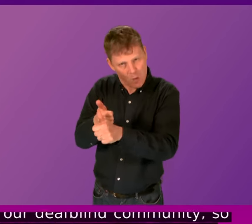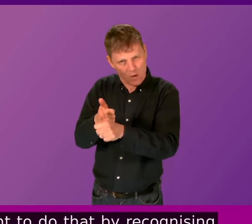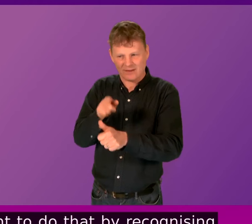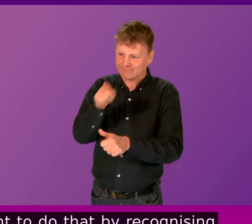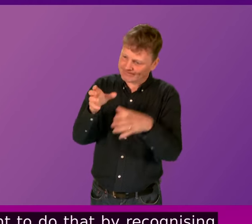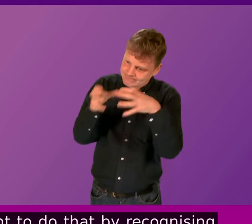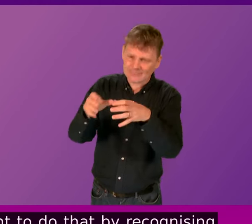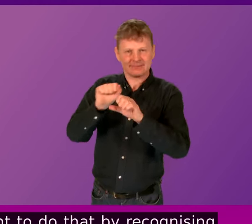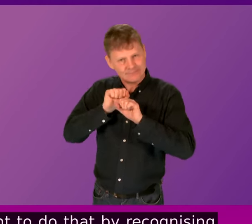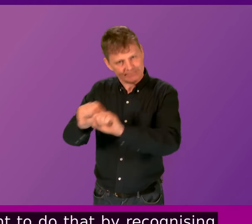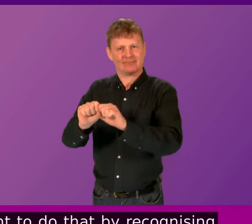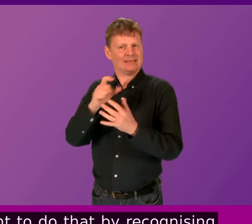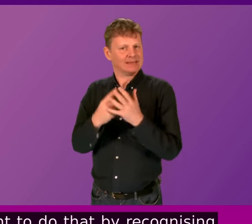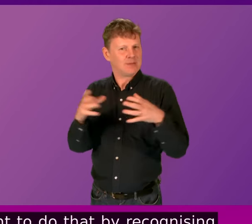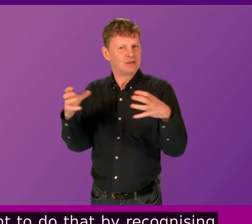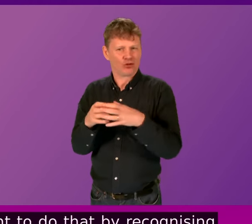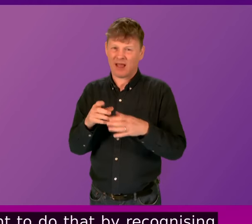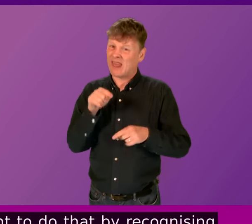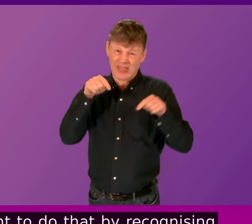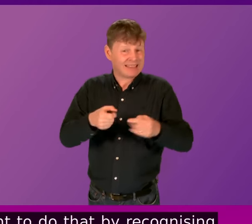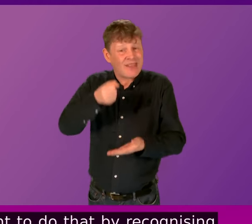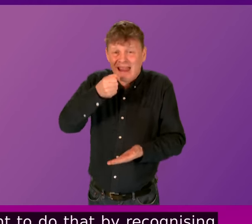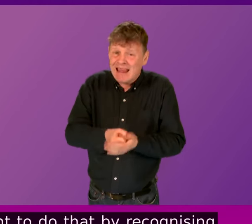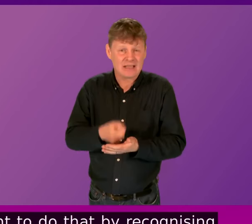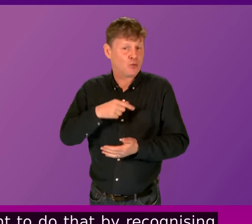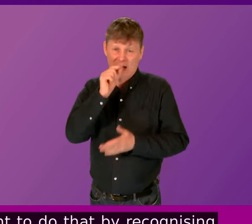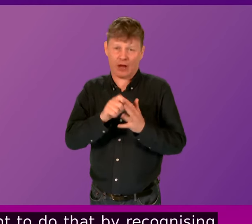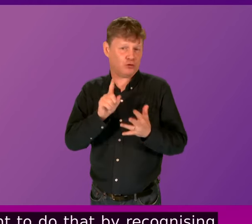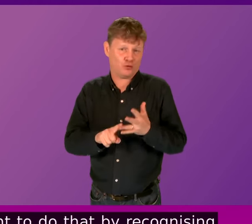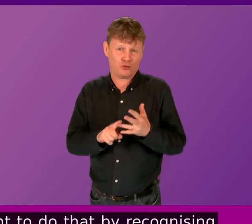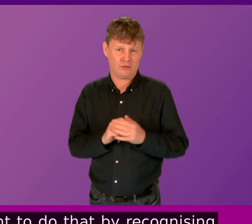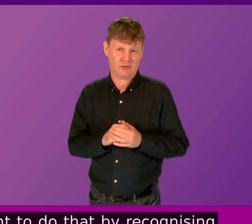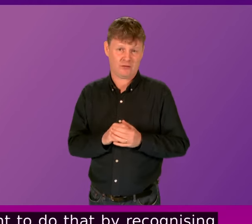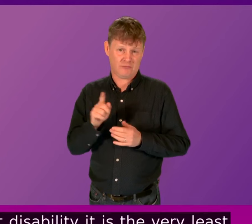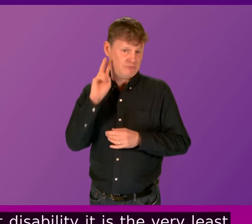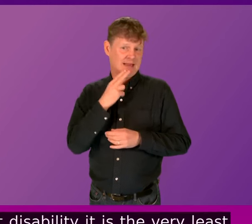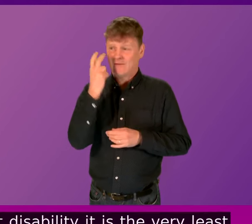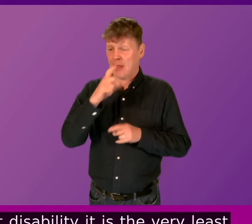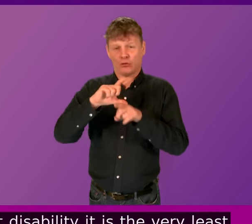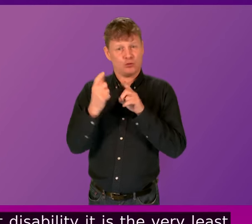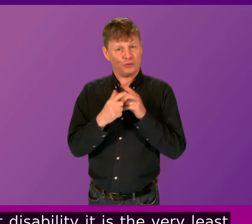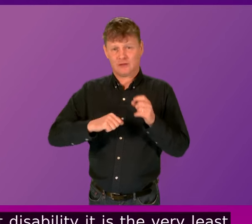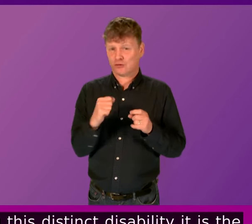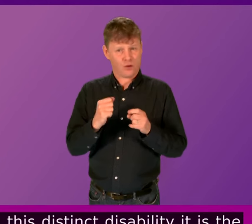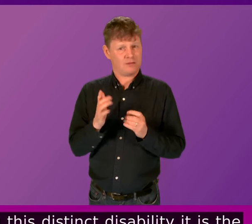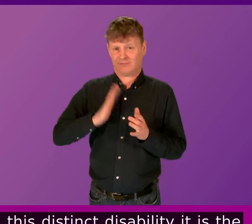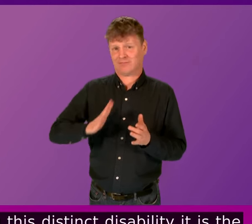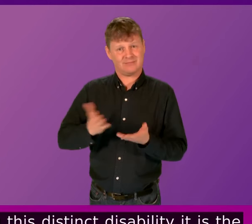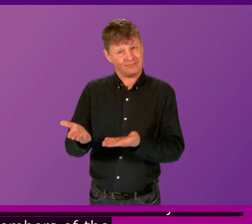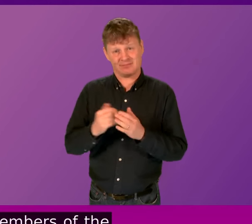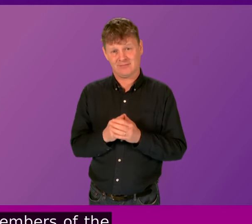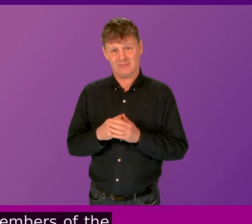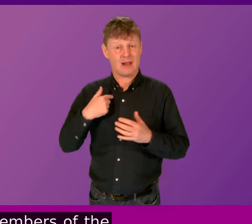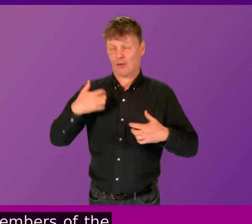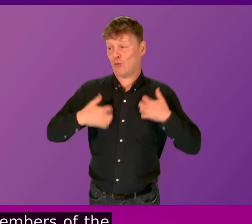distinct disability. It is the very least we can do for members of the deafblind community. I look forward